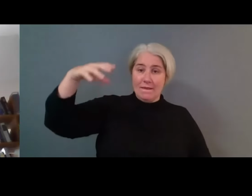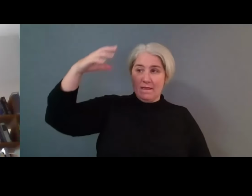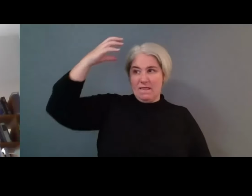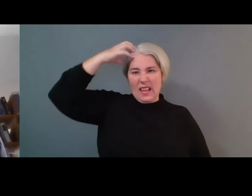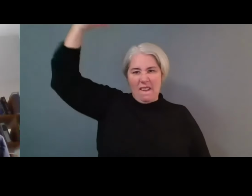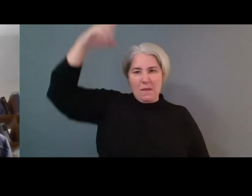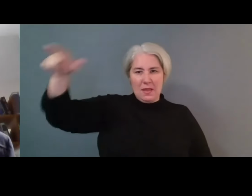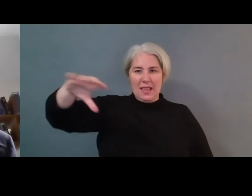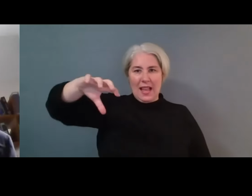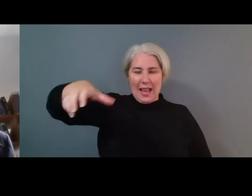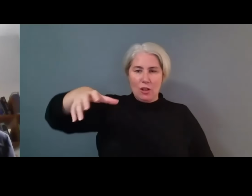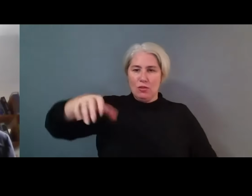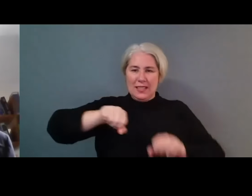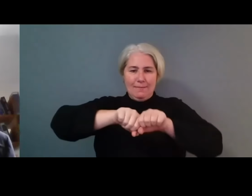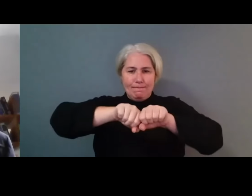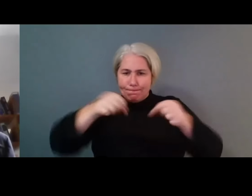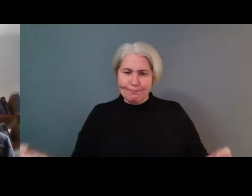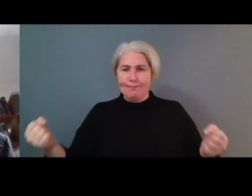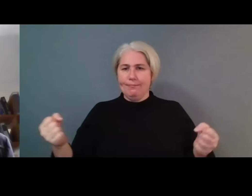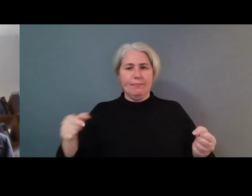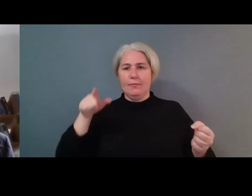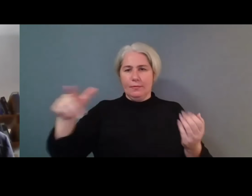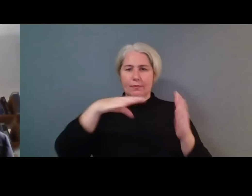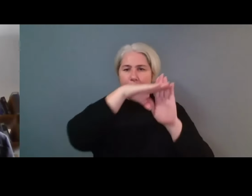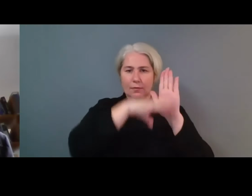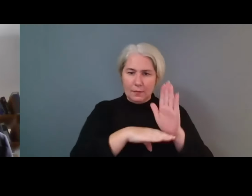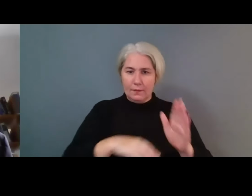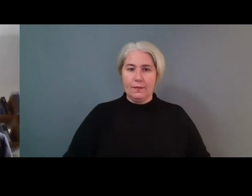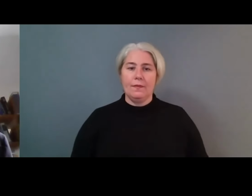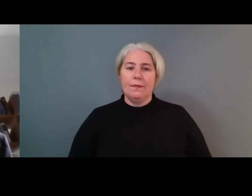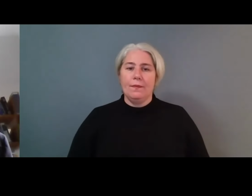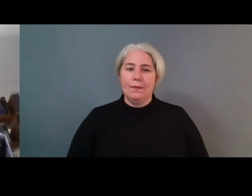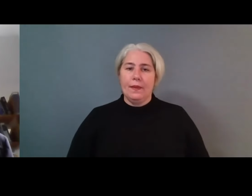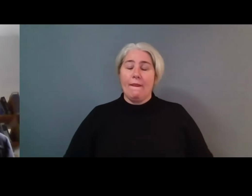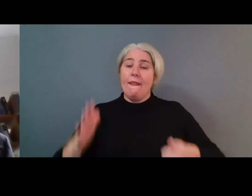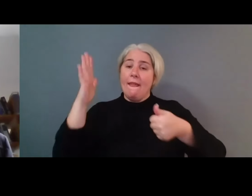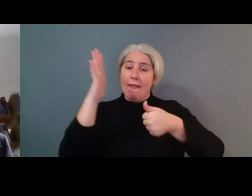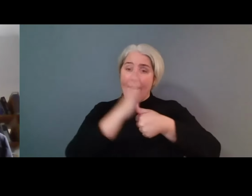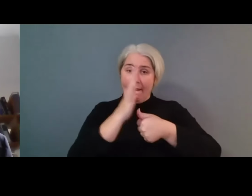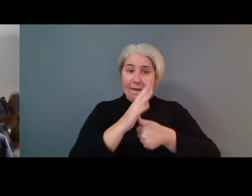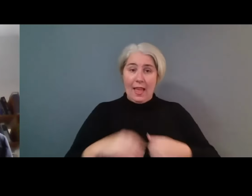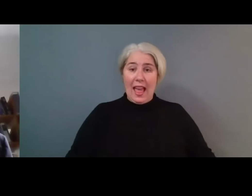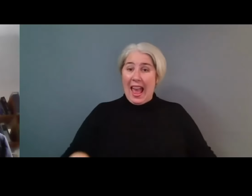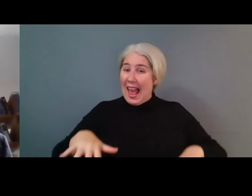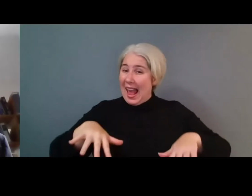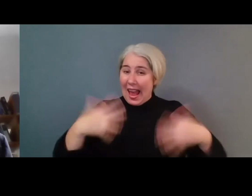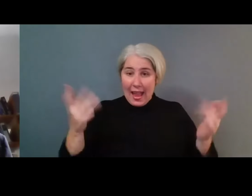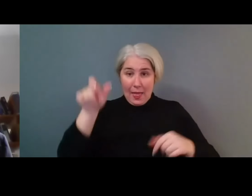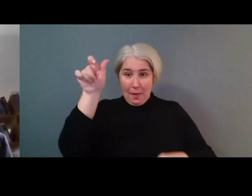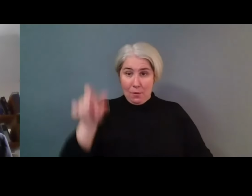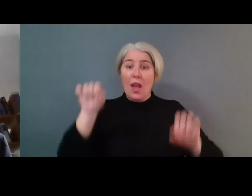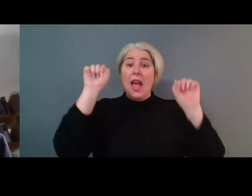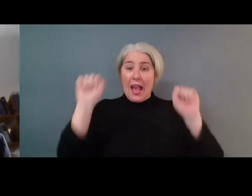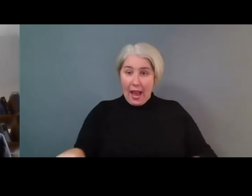follows. First, information is compiled, and I need to say that anyone can start an